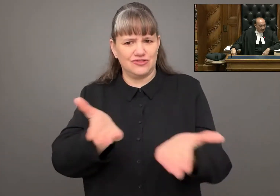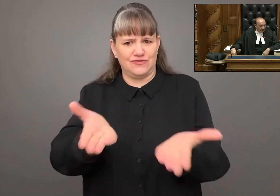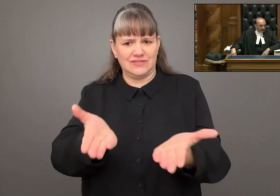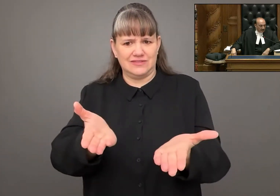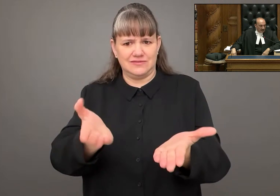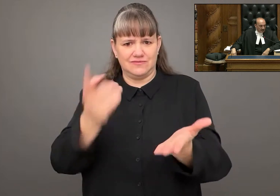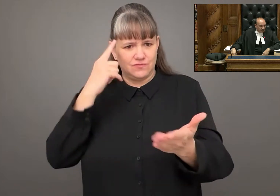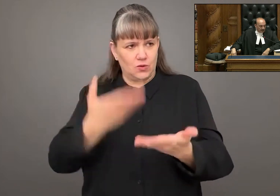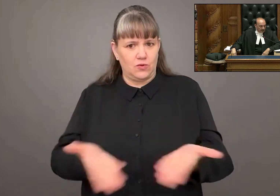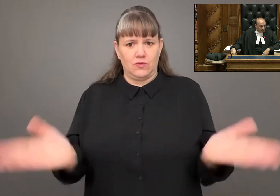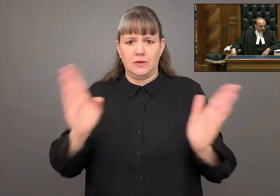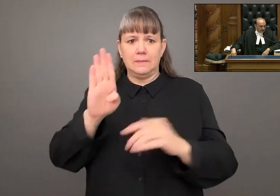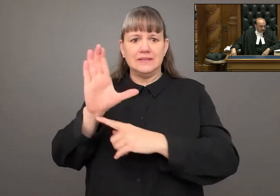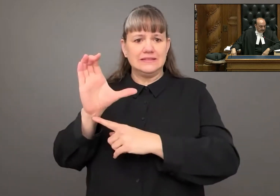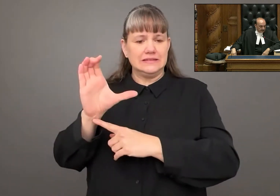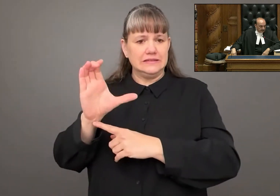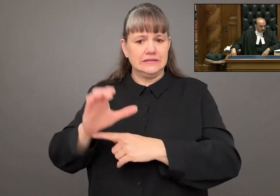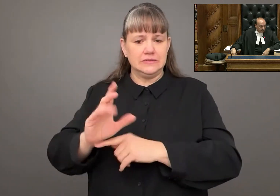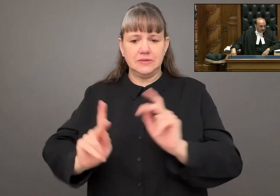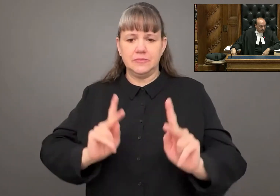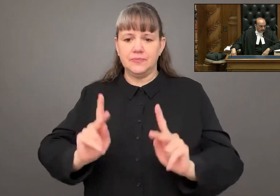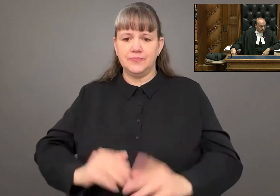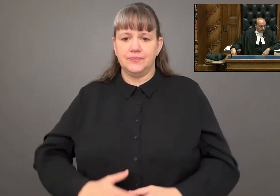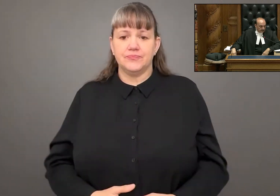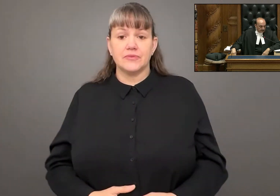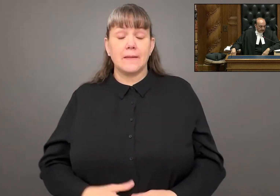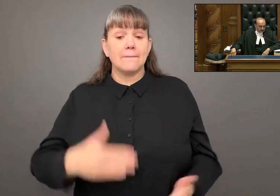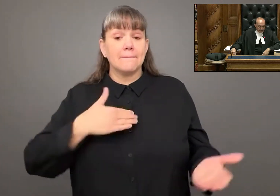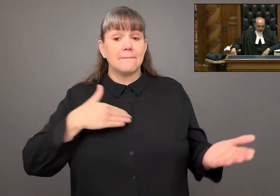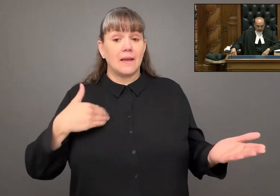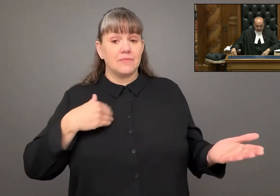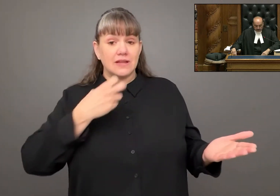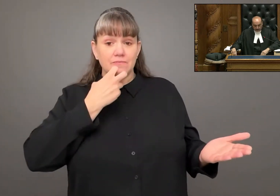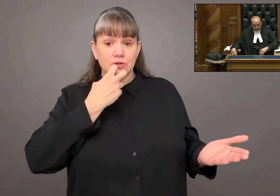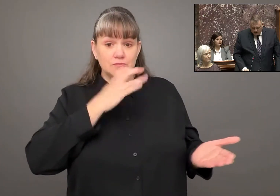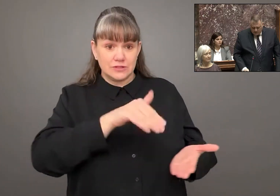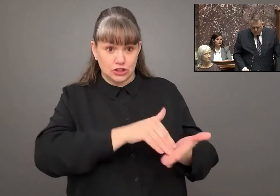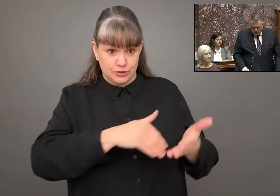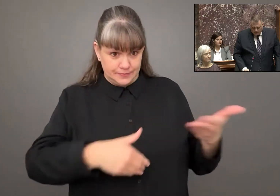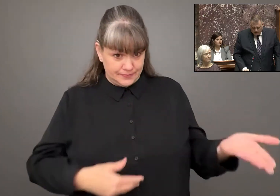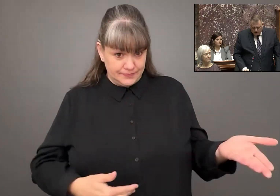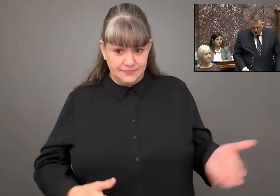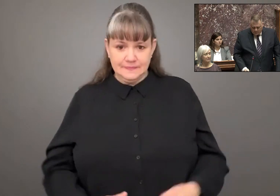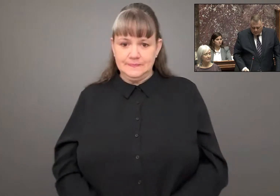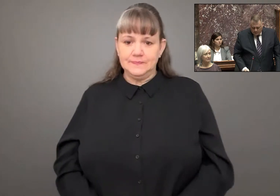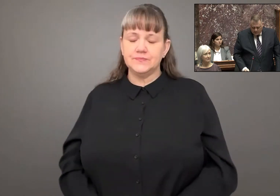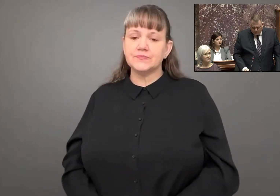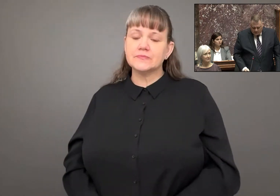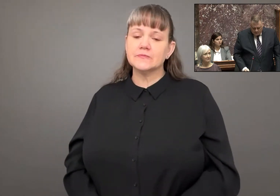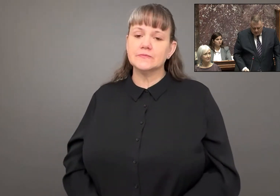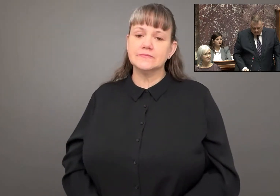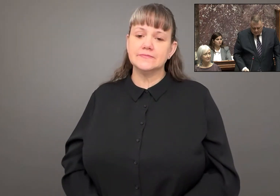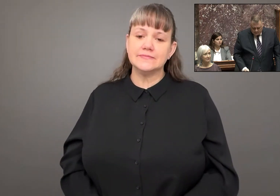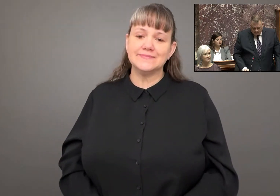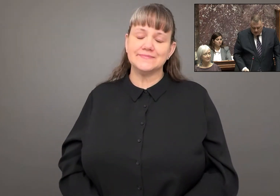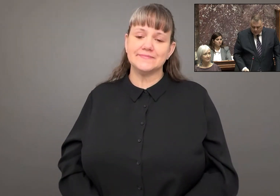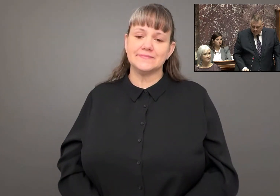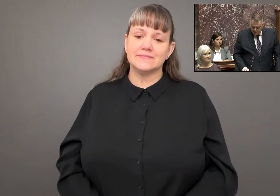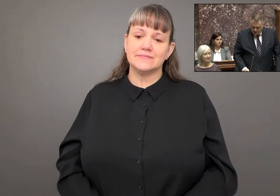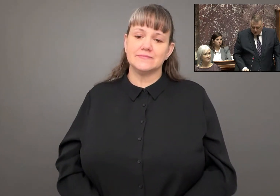Speaker. Member for Kamloops Centre. Thank you, Mr. Speaker. Given the evolving and fluid